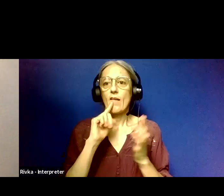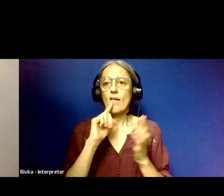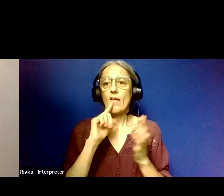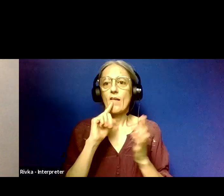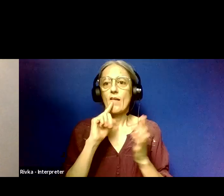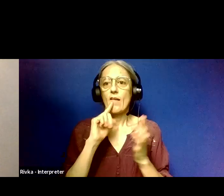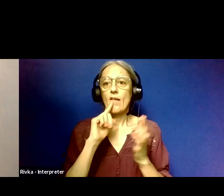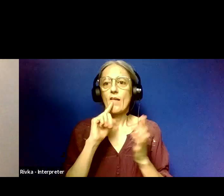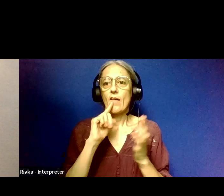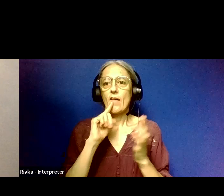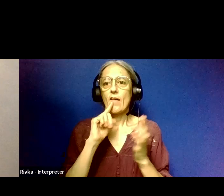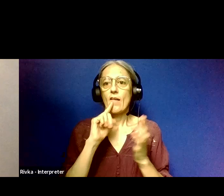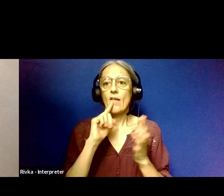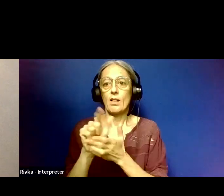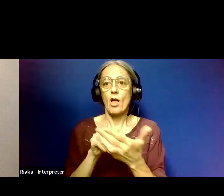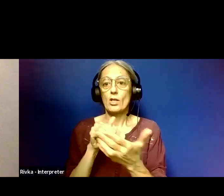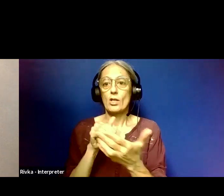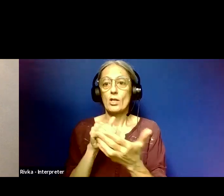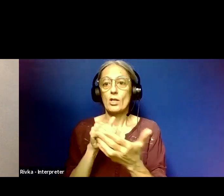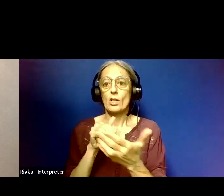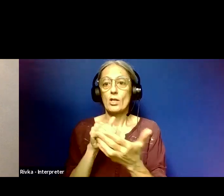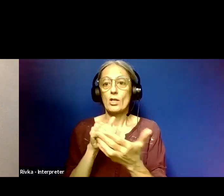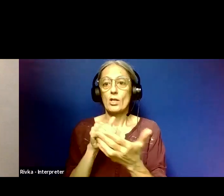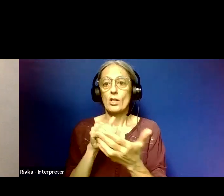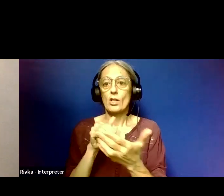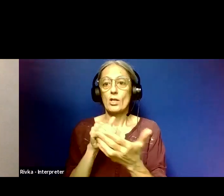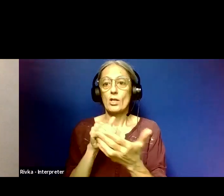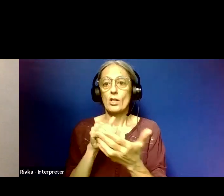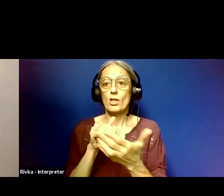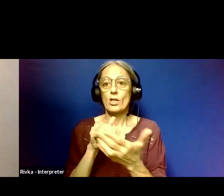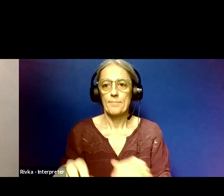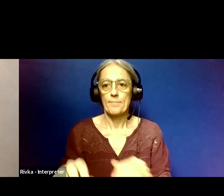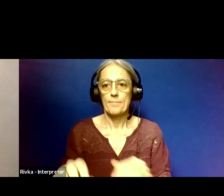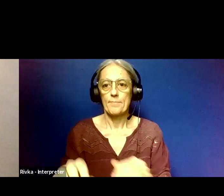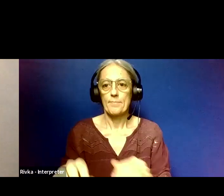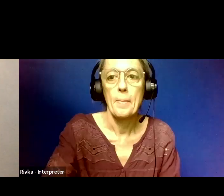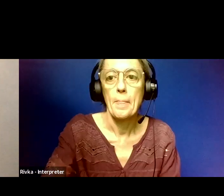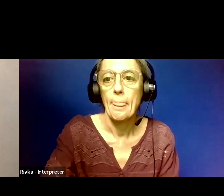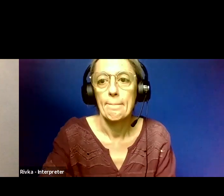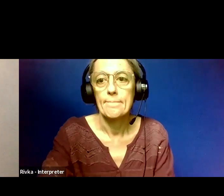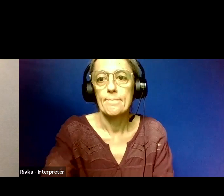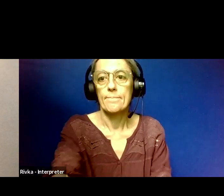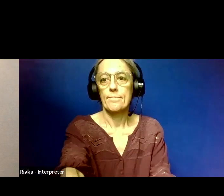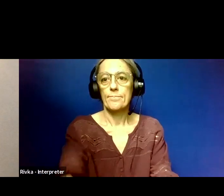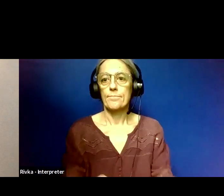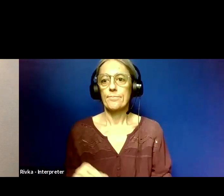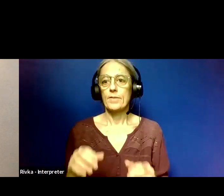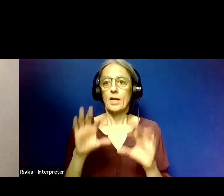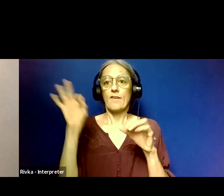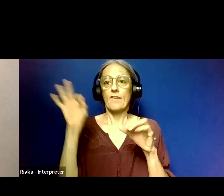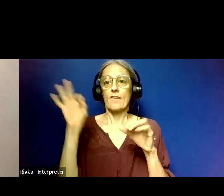in lawsuits filed under the ADA. They require federal agencies to provide technical